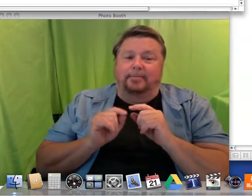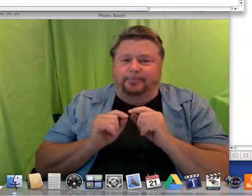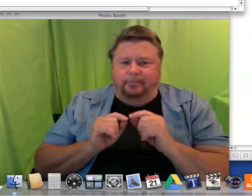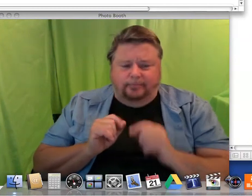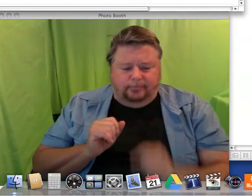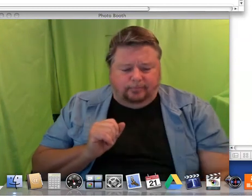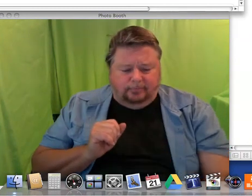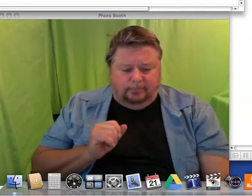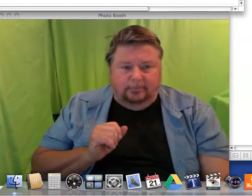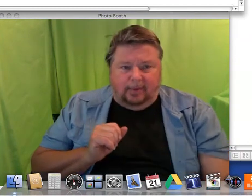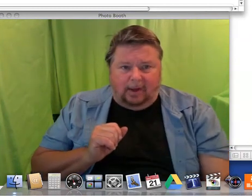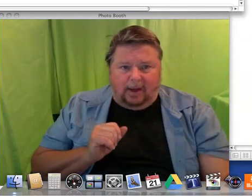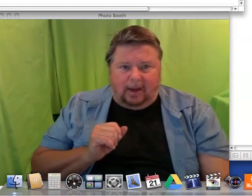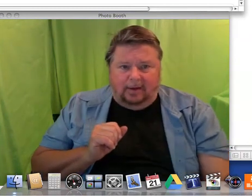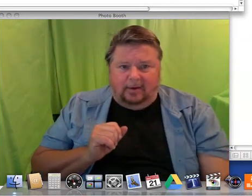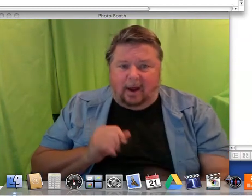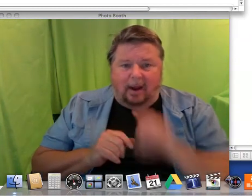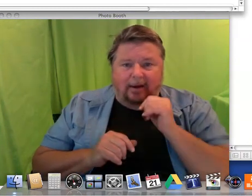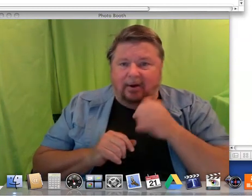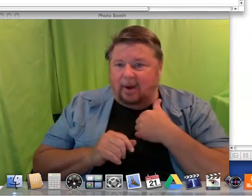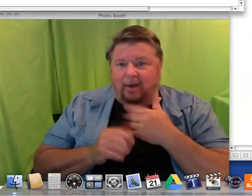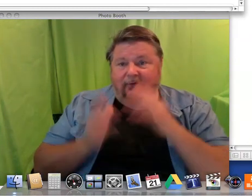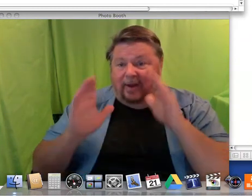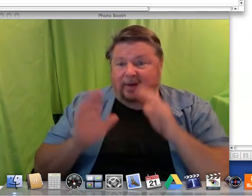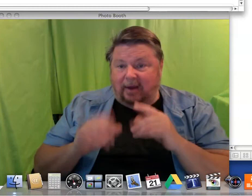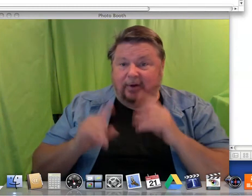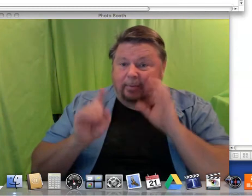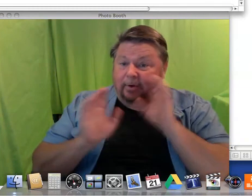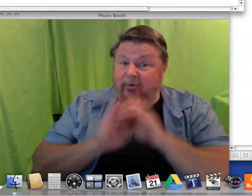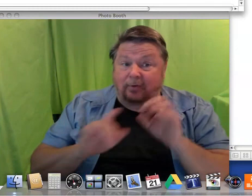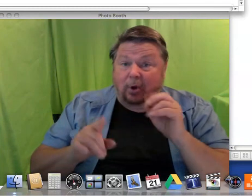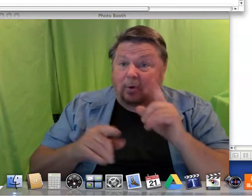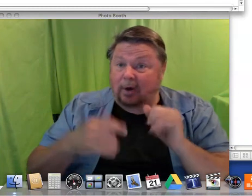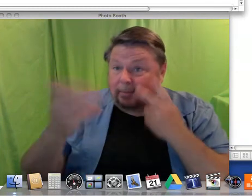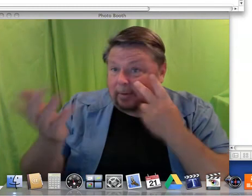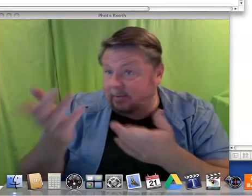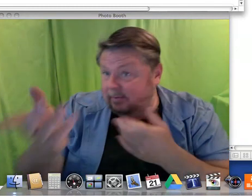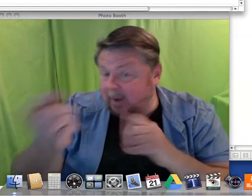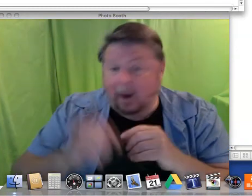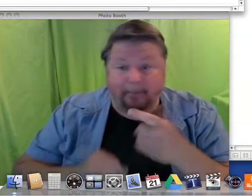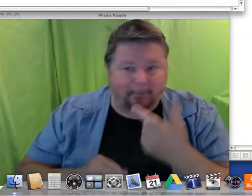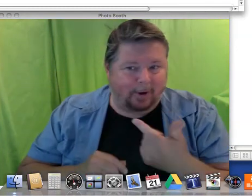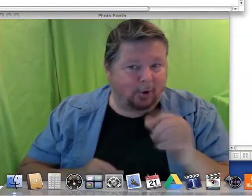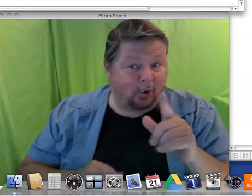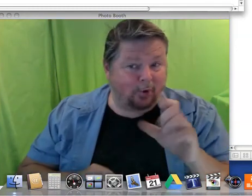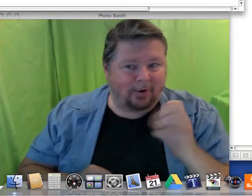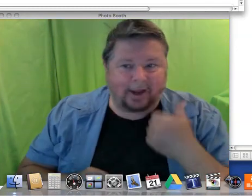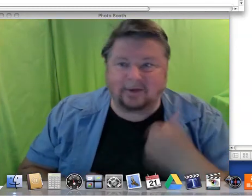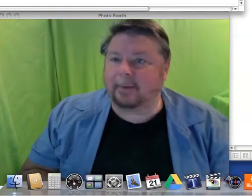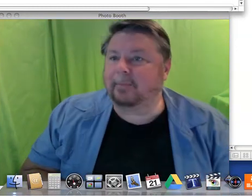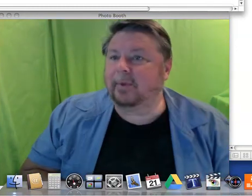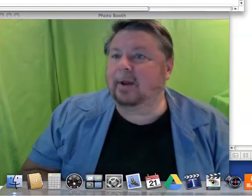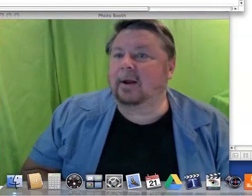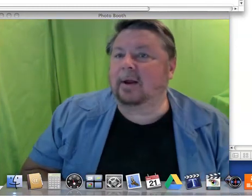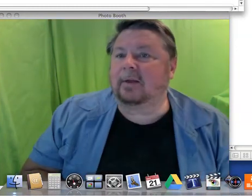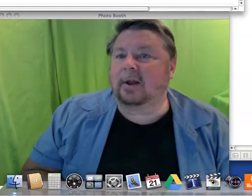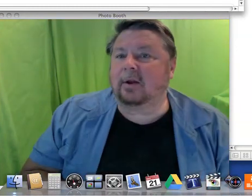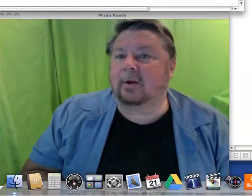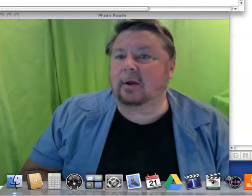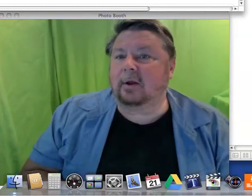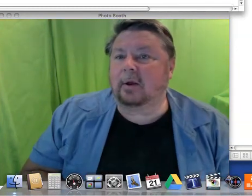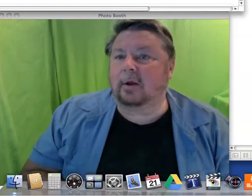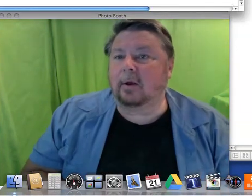Um, I I don't have fantastic pictures of the cochlea. Maybe Google has some. Let's